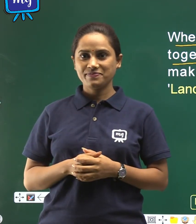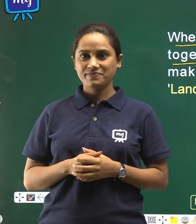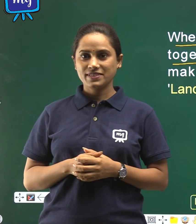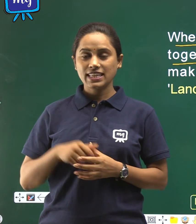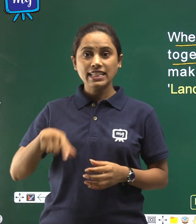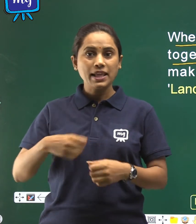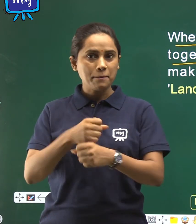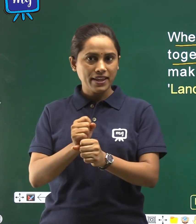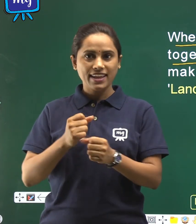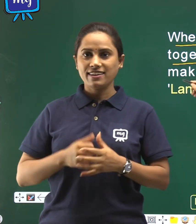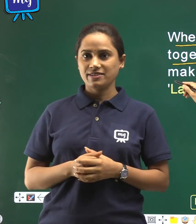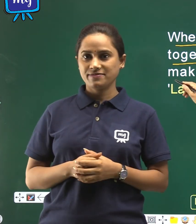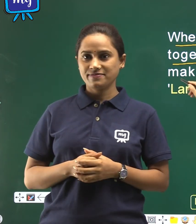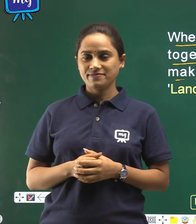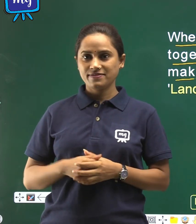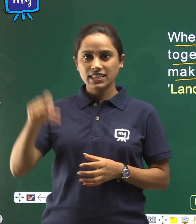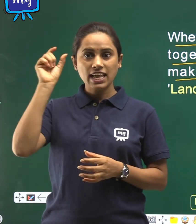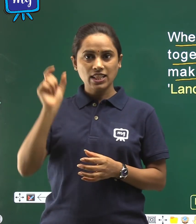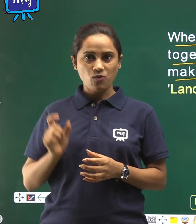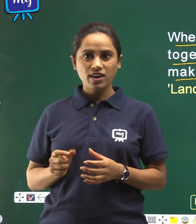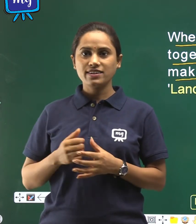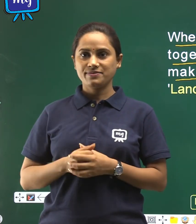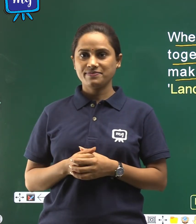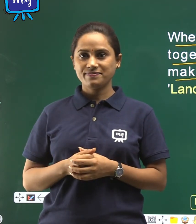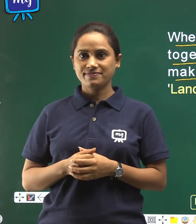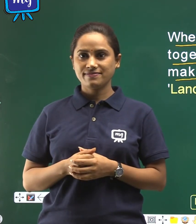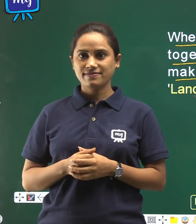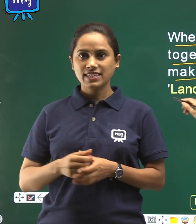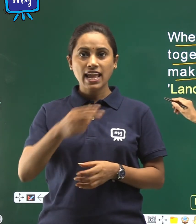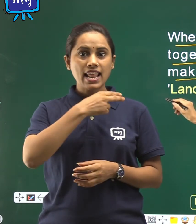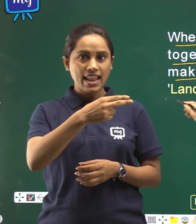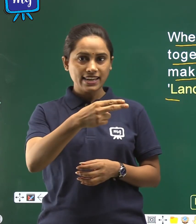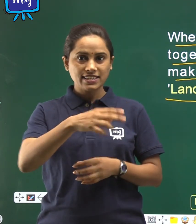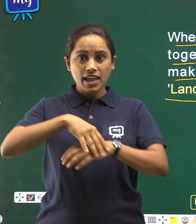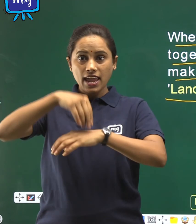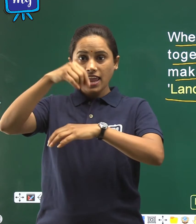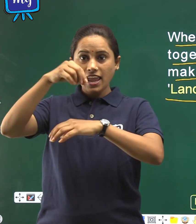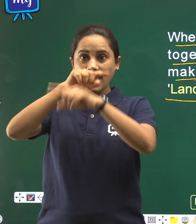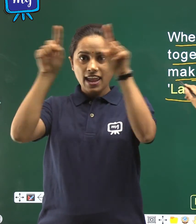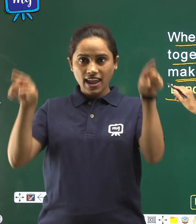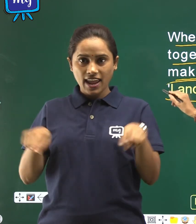they make the word landscape.